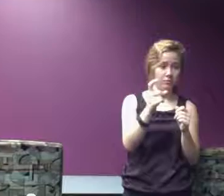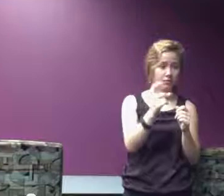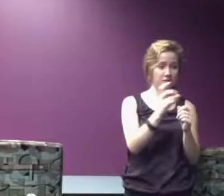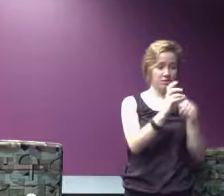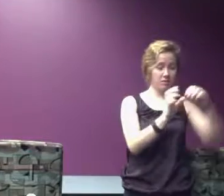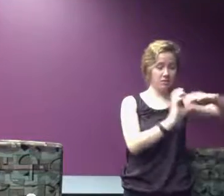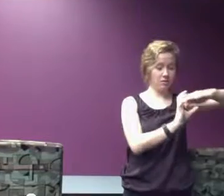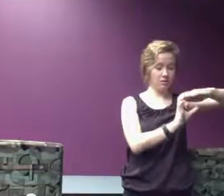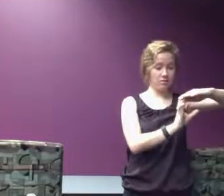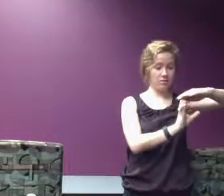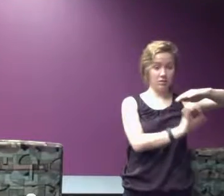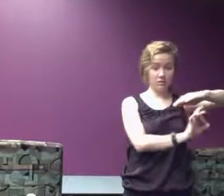So you'll need